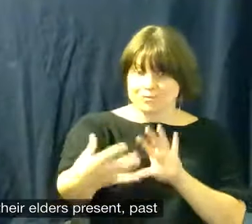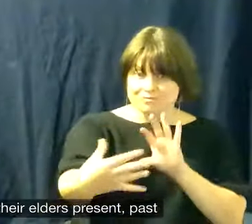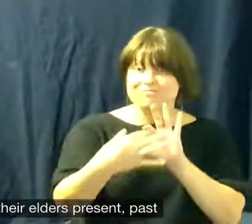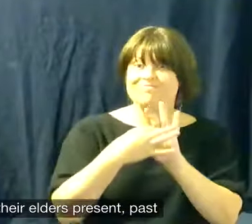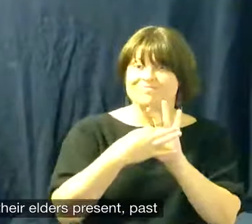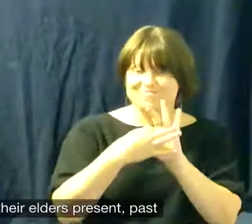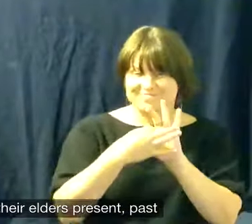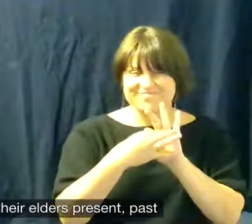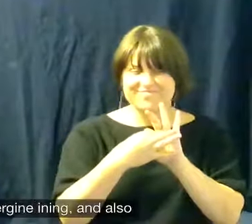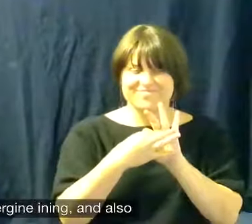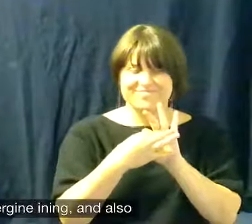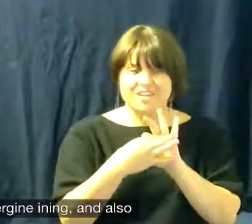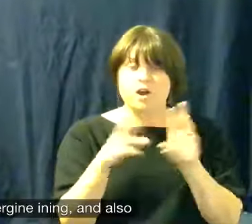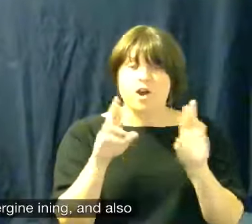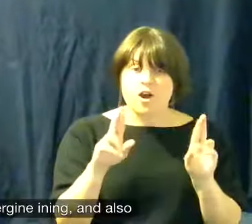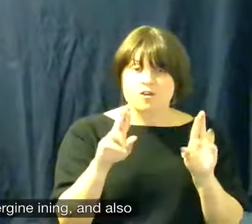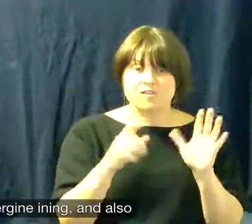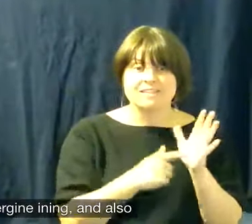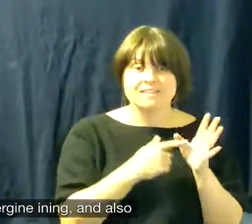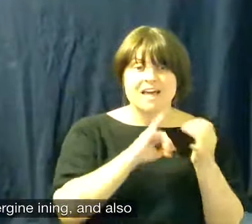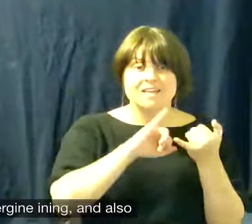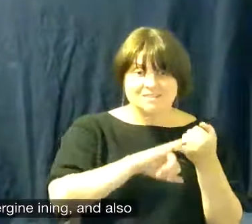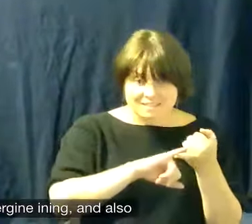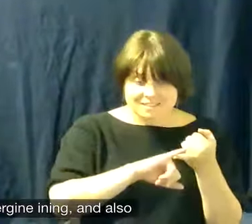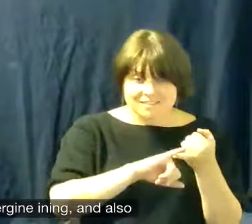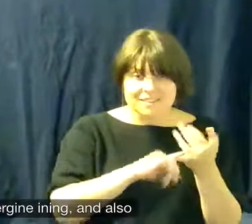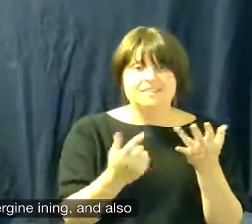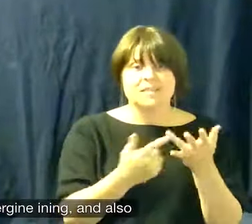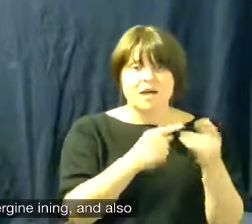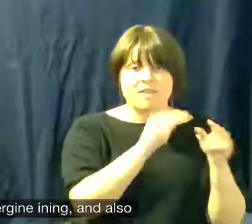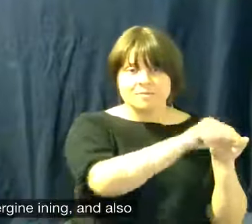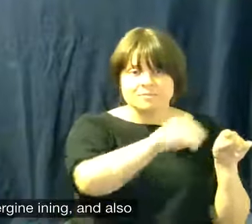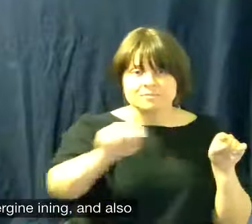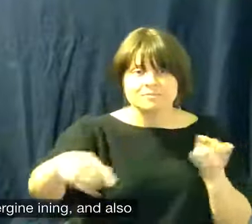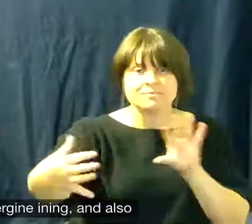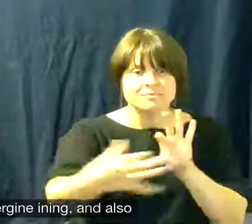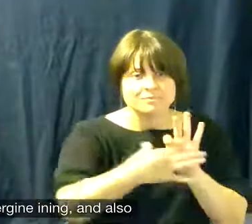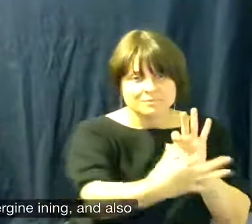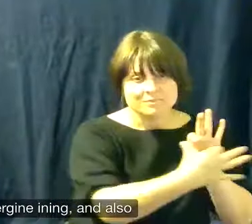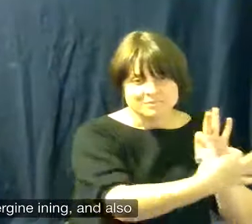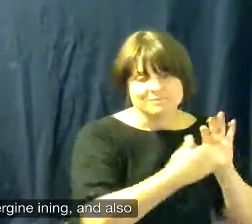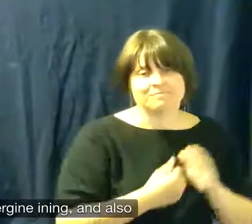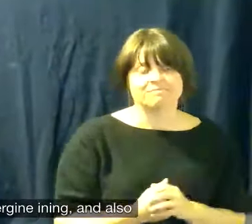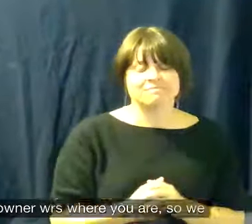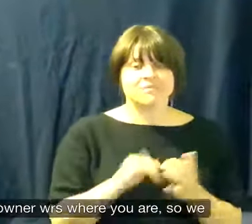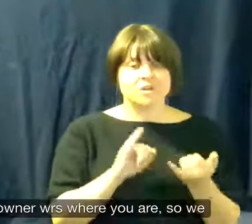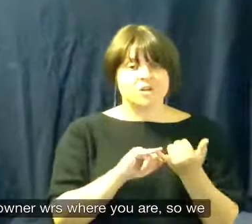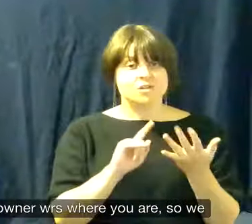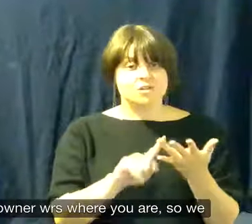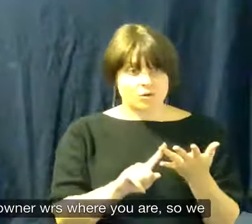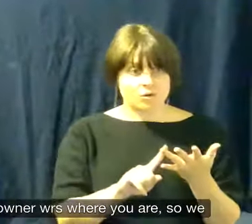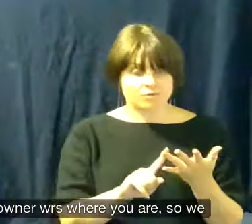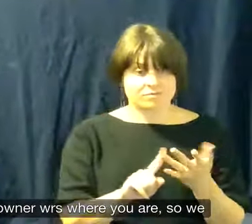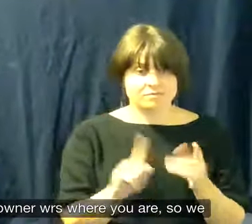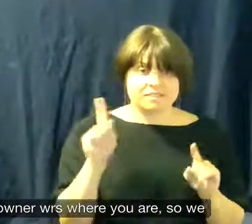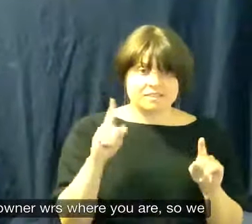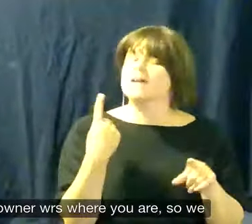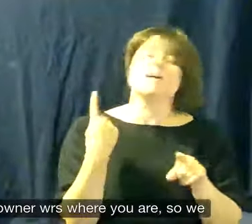hopefully we'll get Tasmania and maybe some other places too. So what we're going to